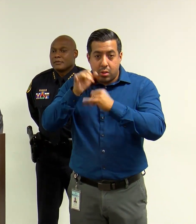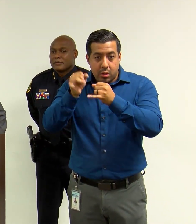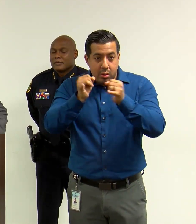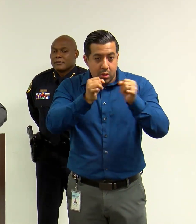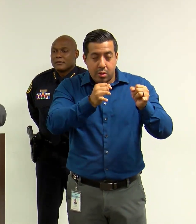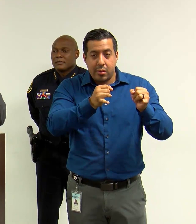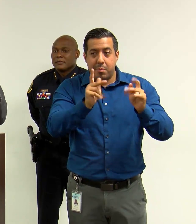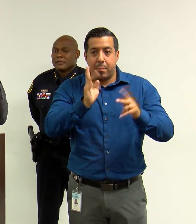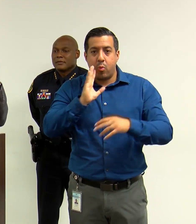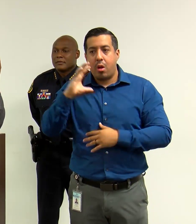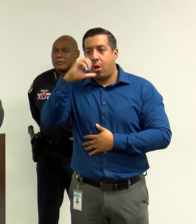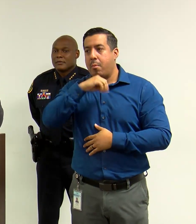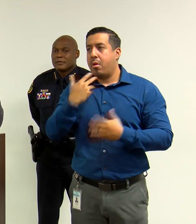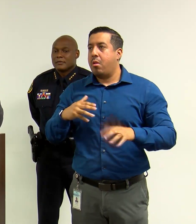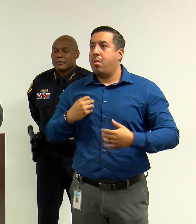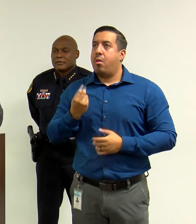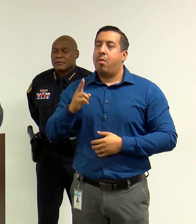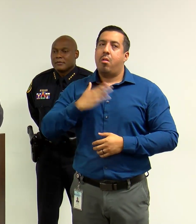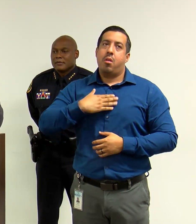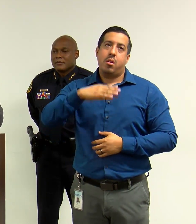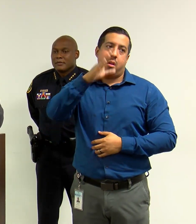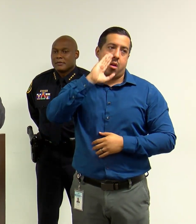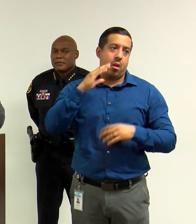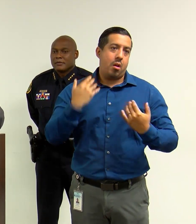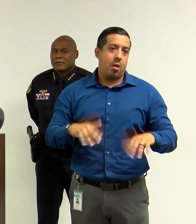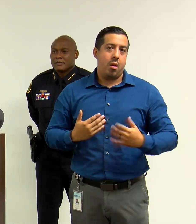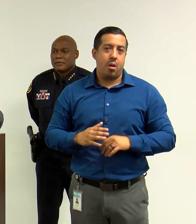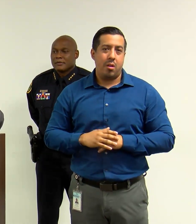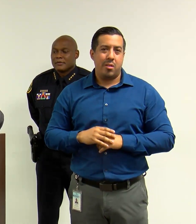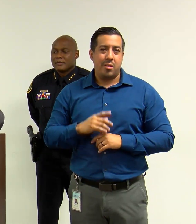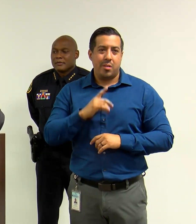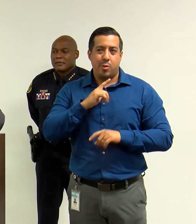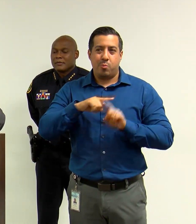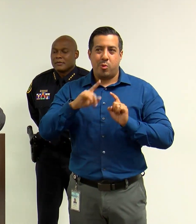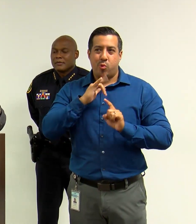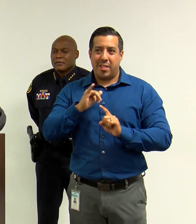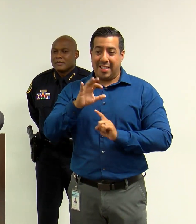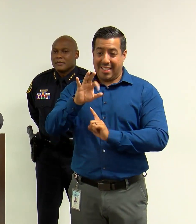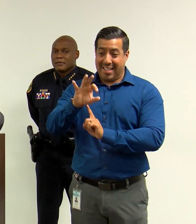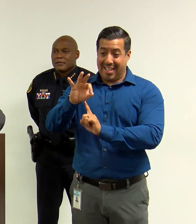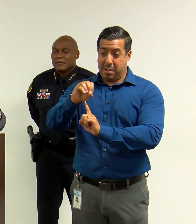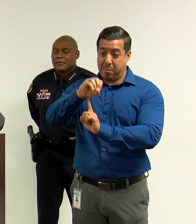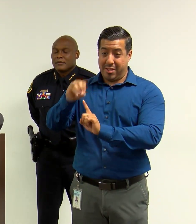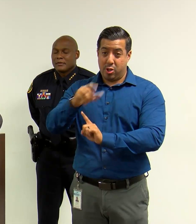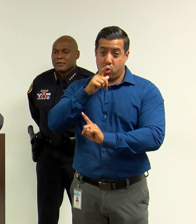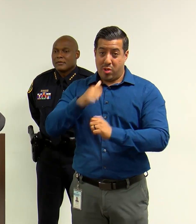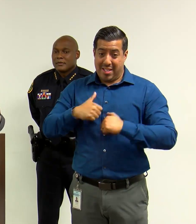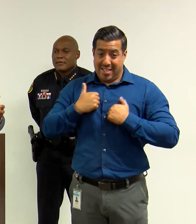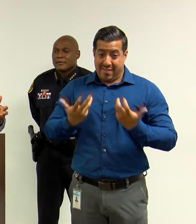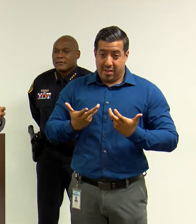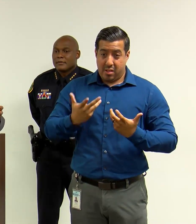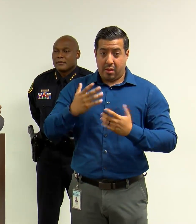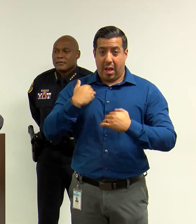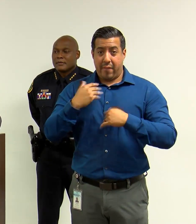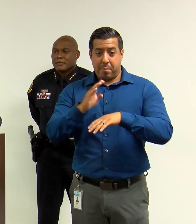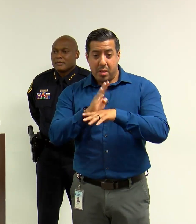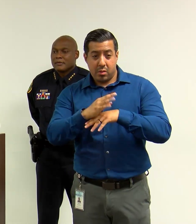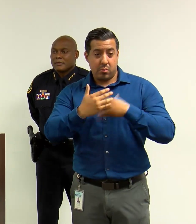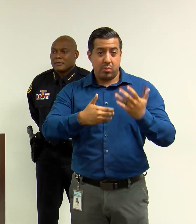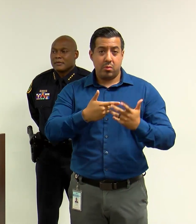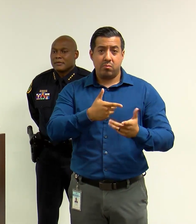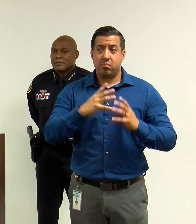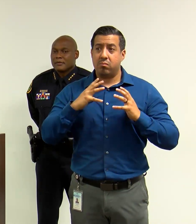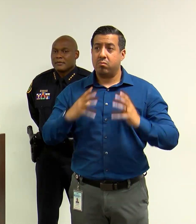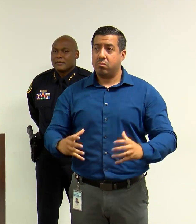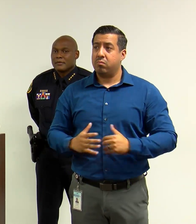going to assume, oh my God. But for 99% of the people in this city that live in this city, that's doing business in this city, they're